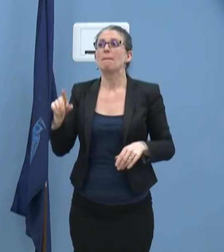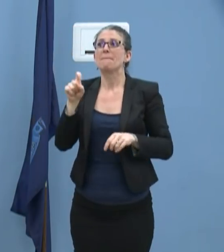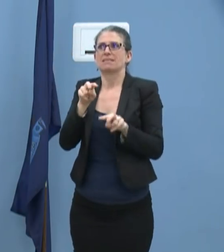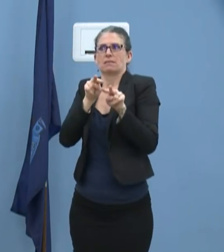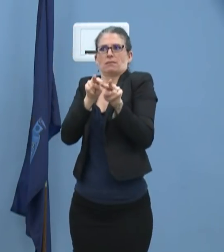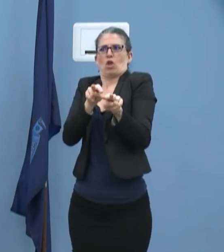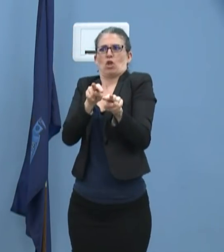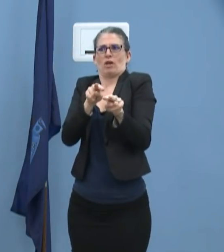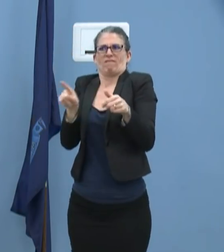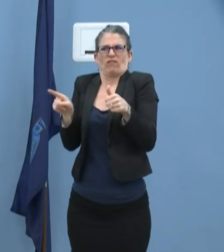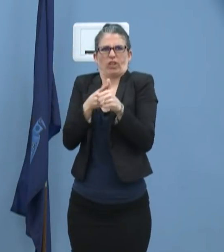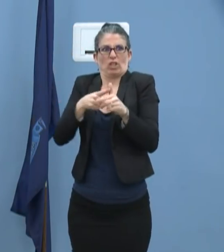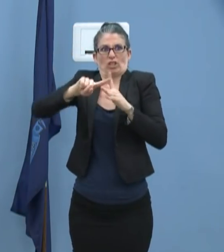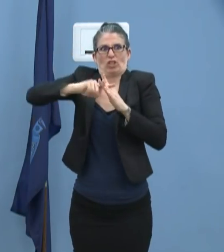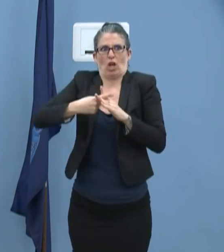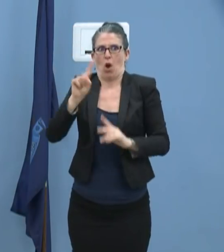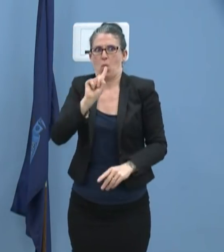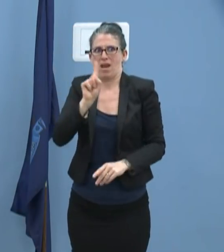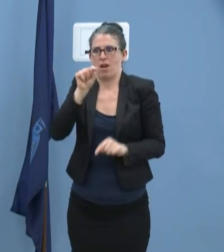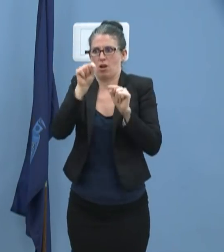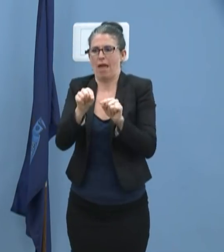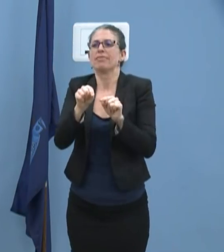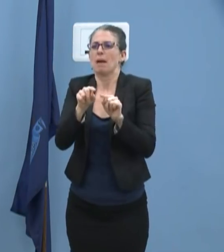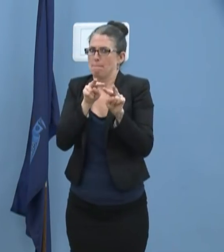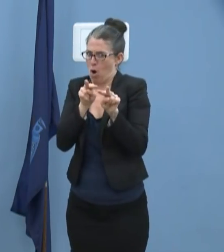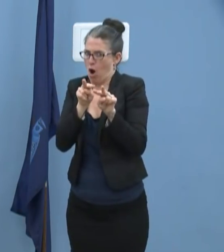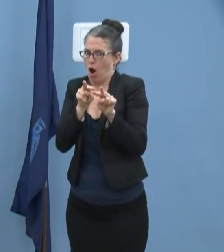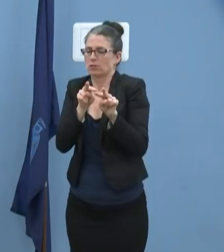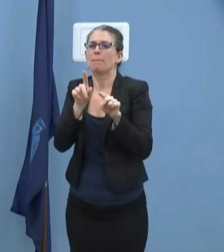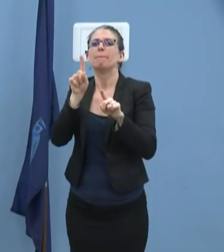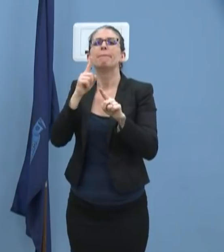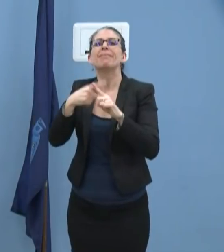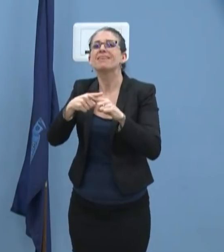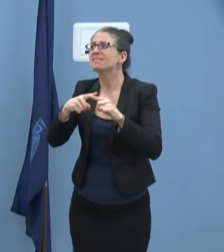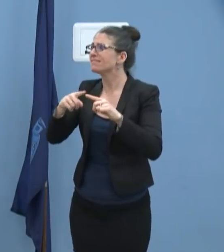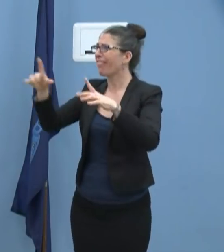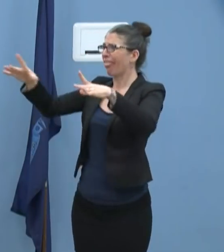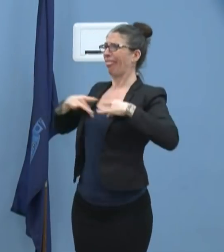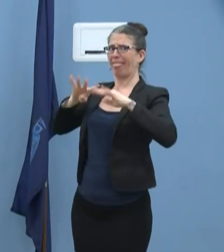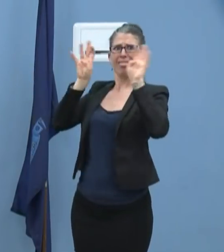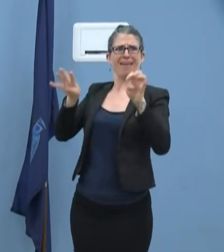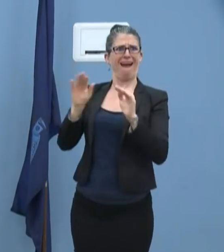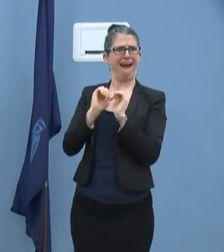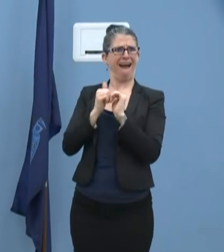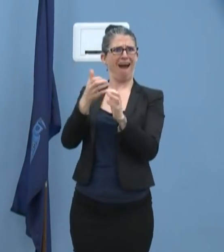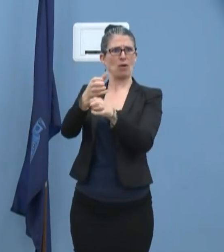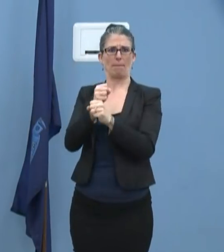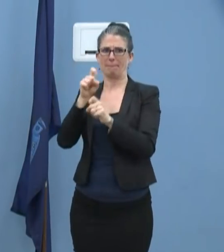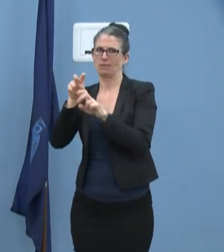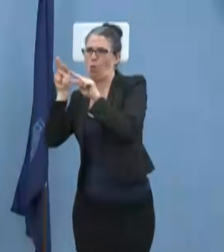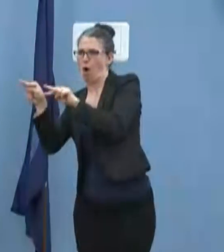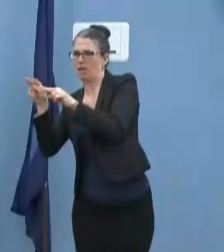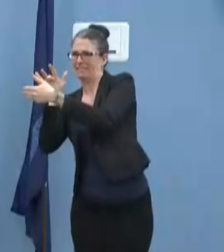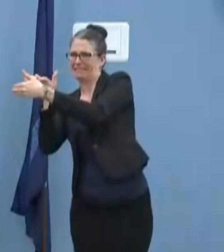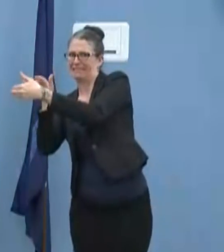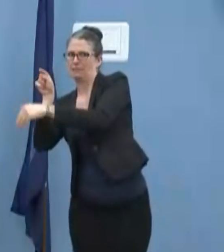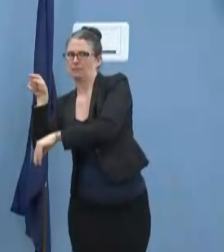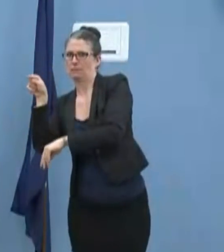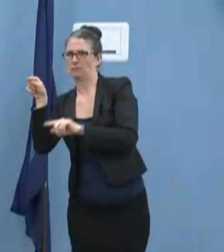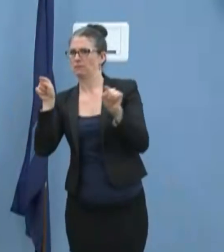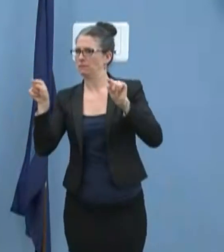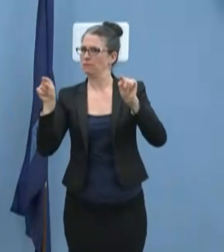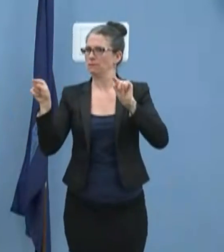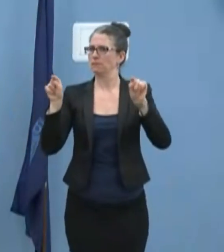an eye out on when we see evidence of community transmission. Again, community transmission looks, what makes